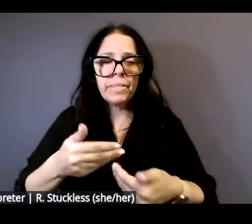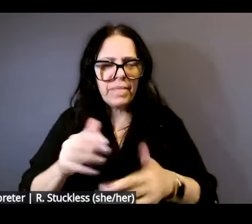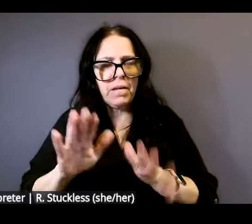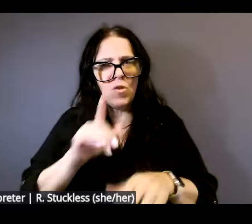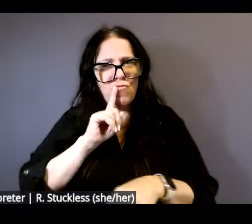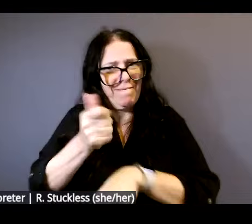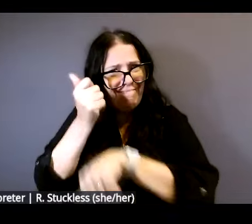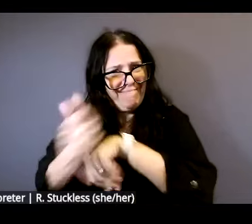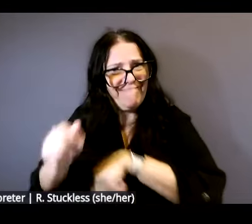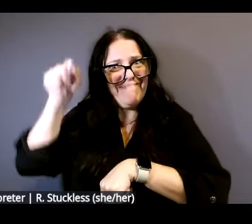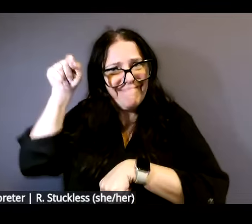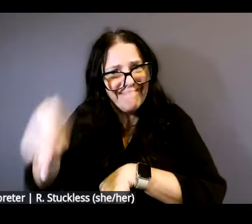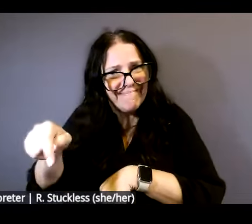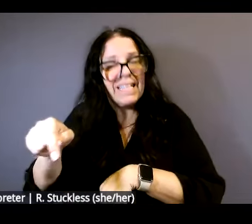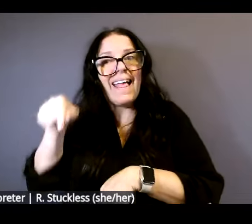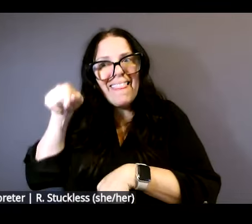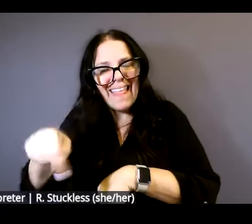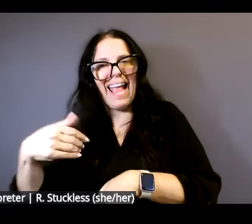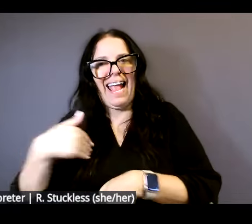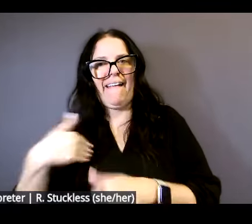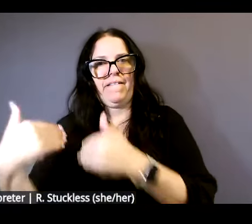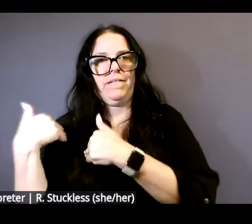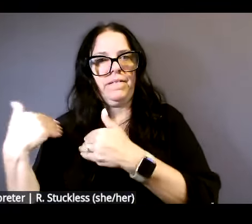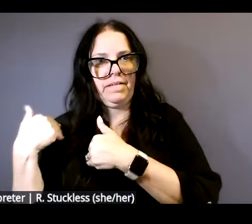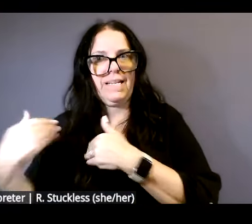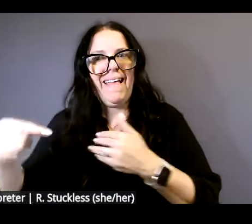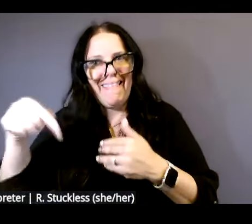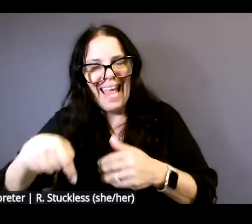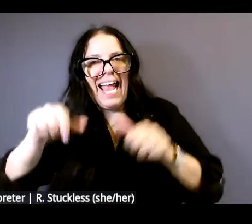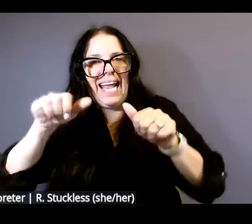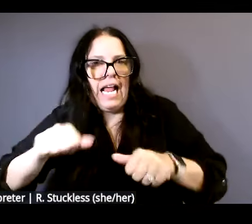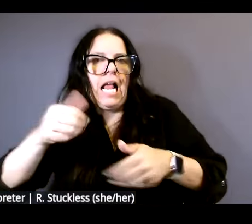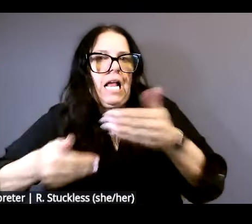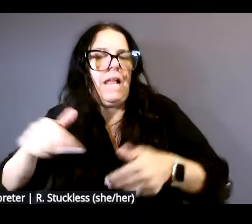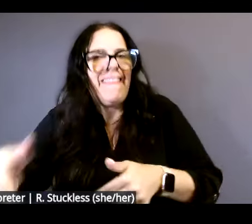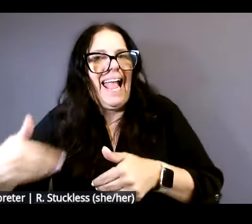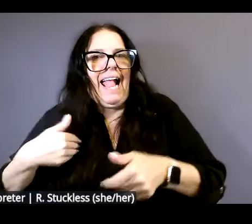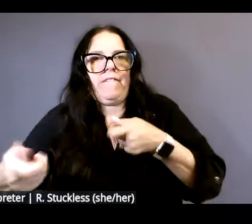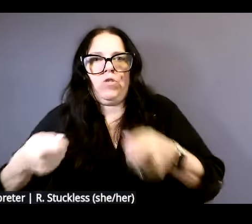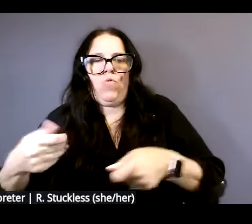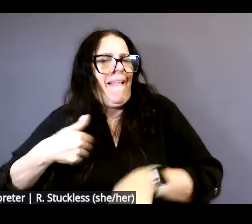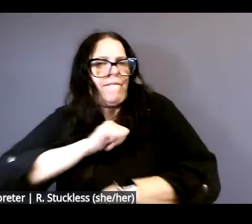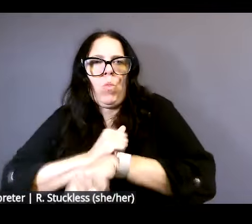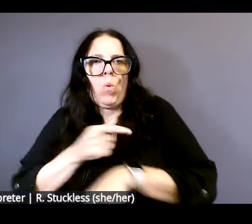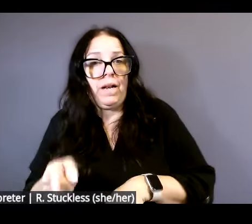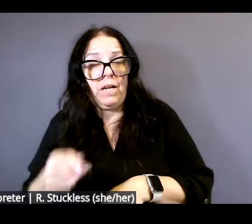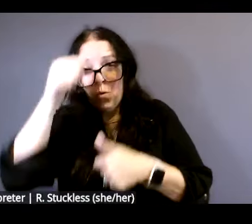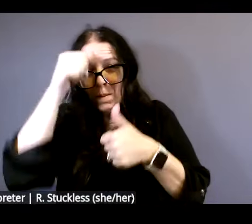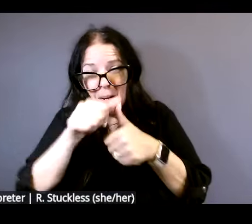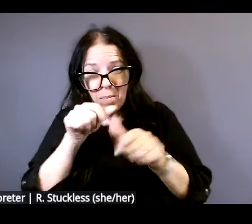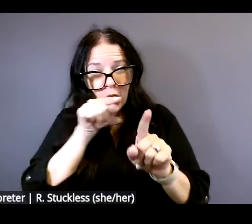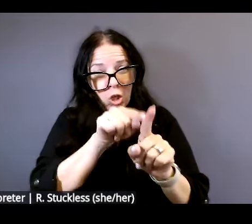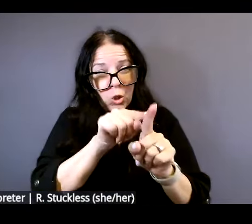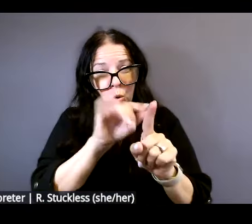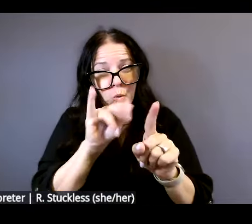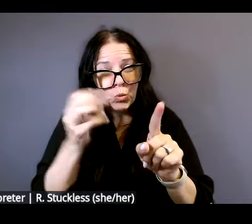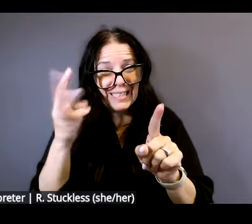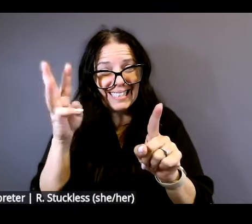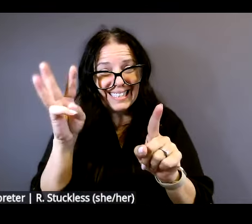entirely within the control of Invest in My Kids. Remember, since June 16th, Invest in My Kids has